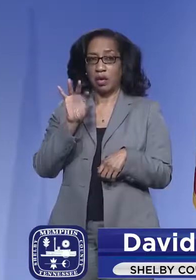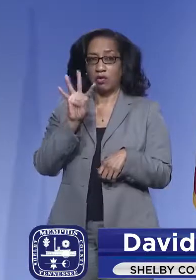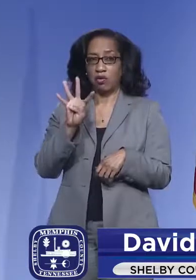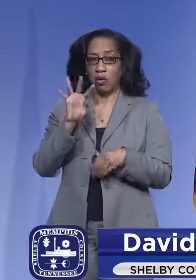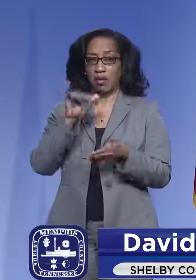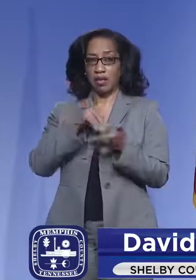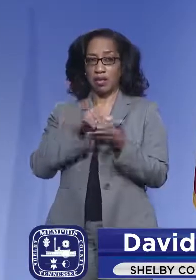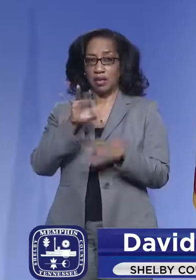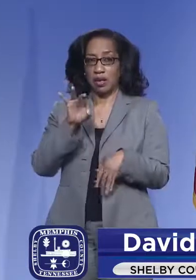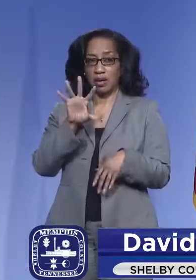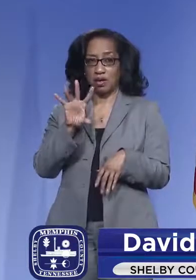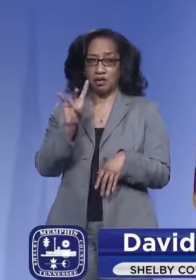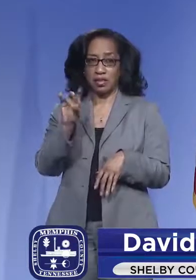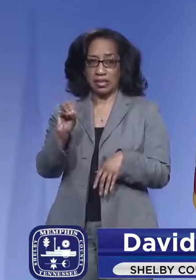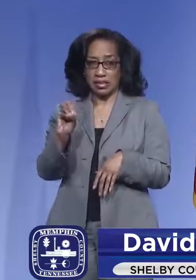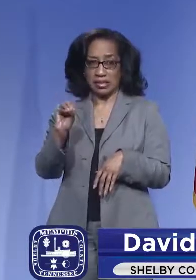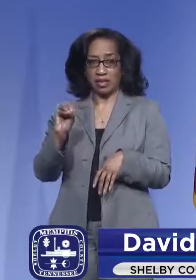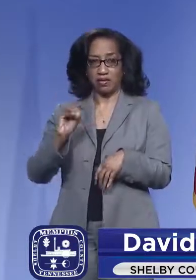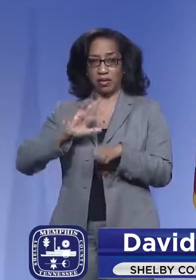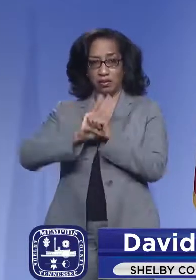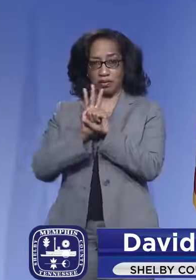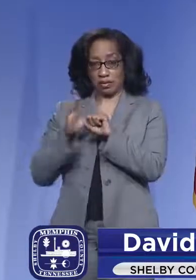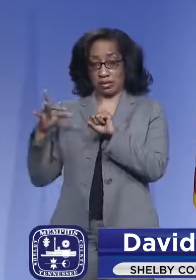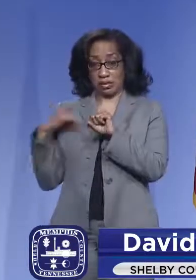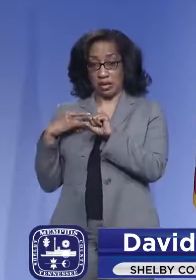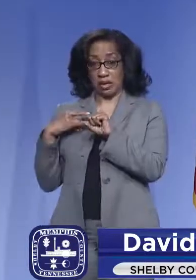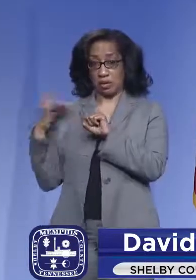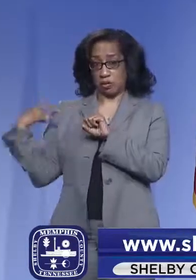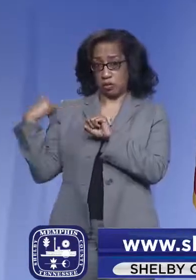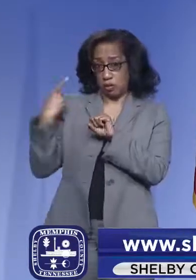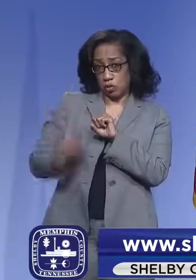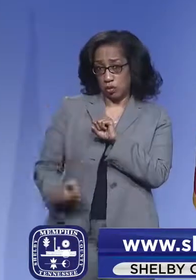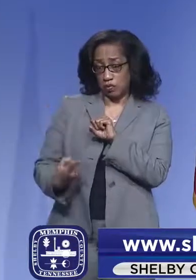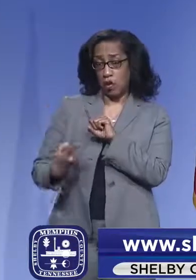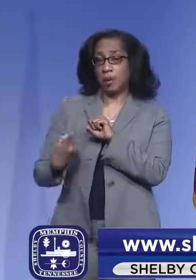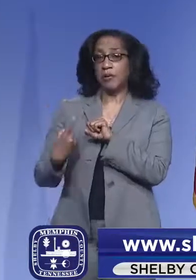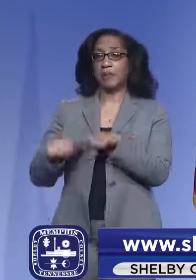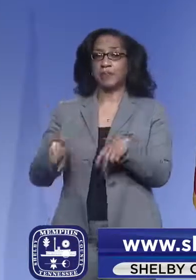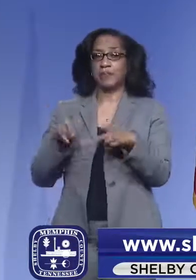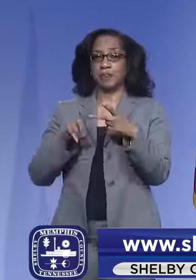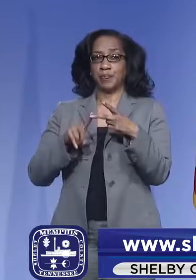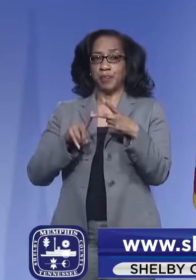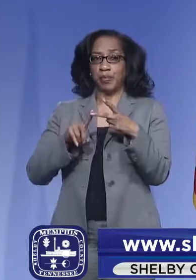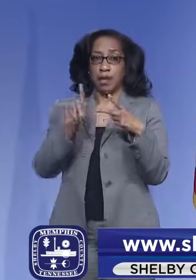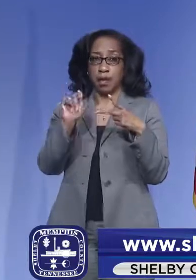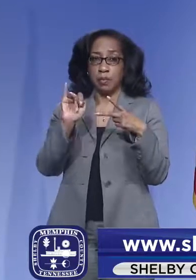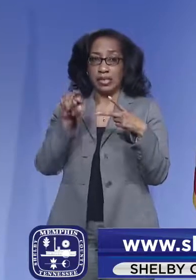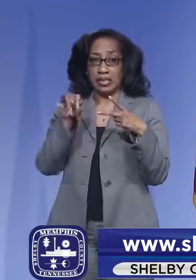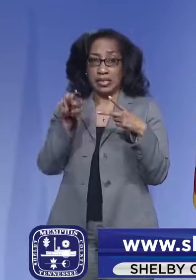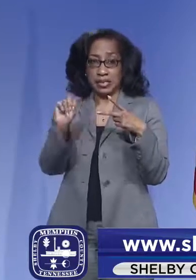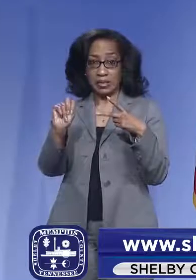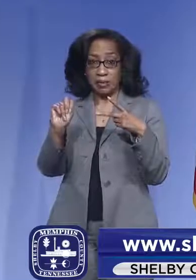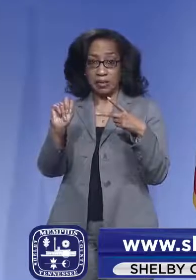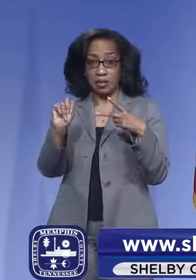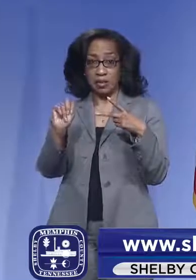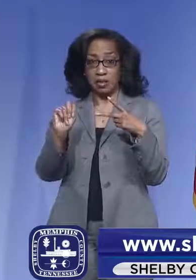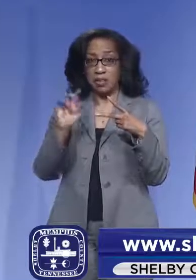94,974 cases of COVID-19 have been diagnosed so far in the epidemic. Up in Tipton County, we've